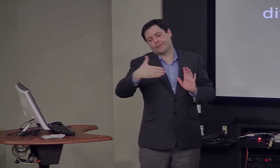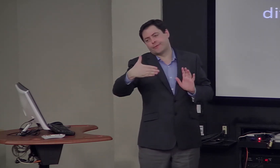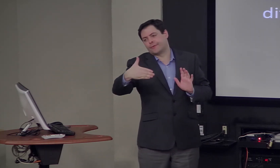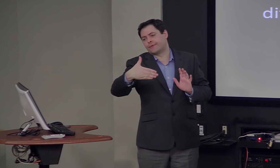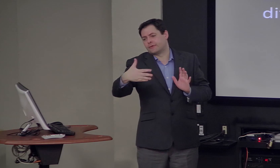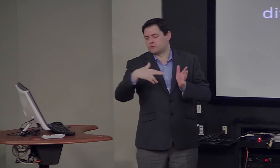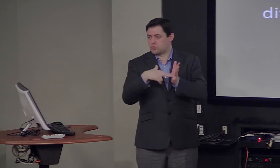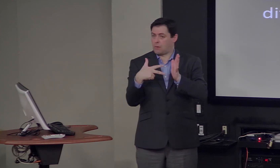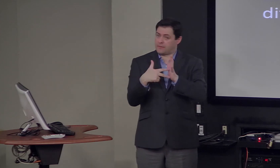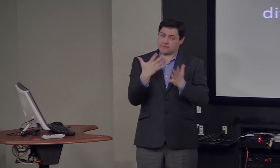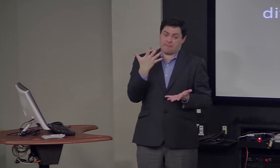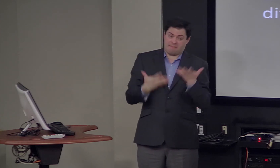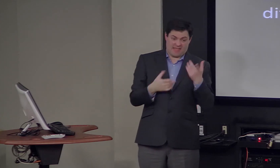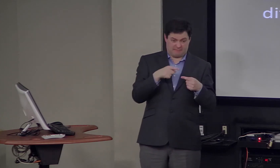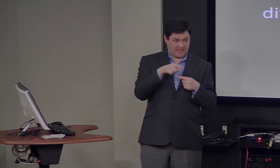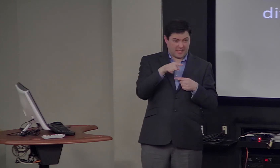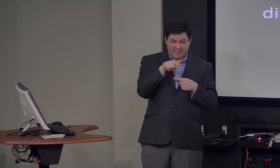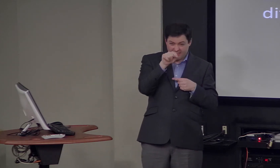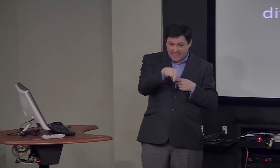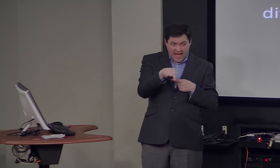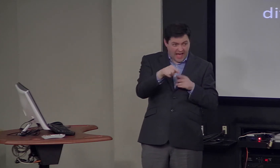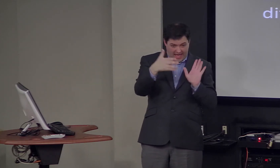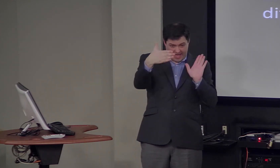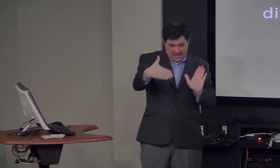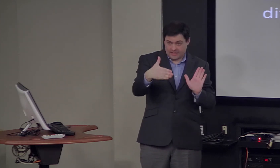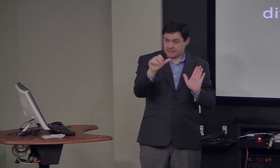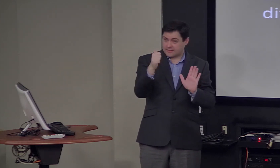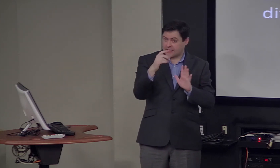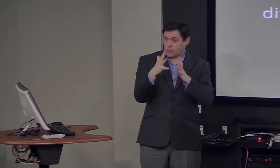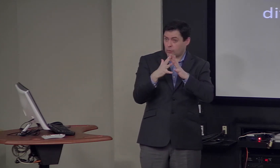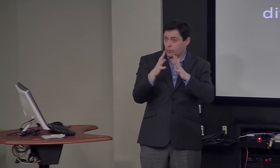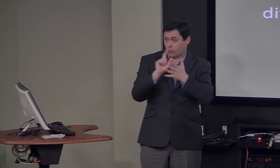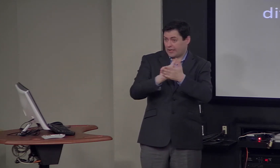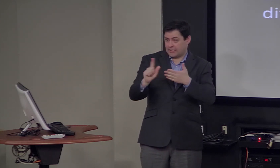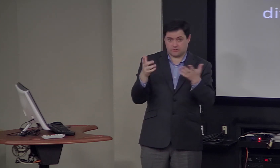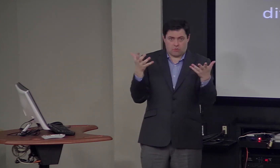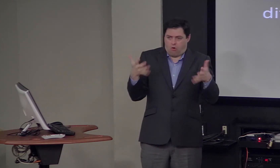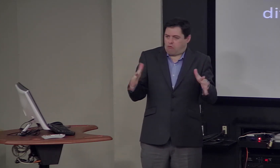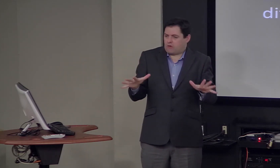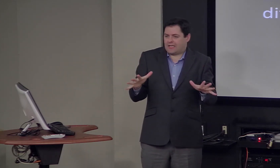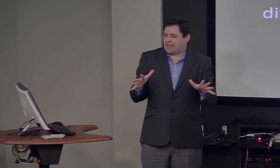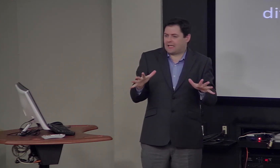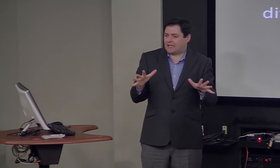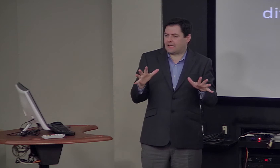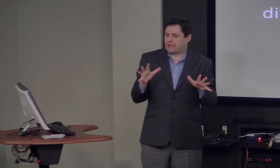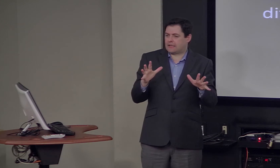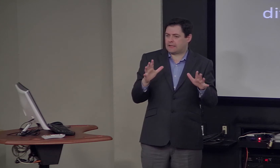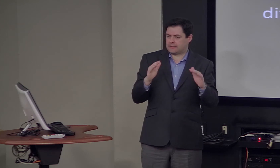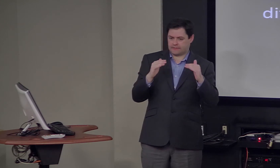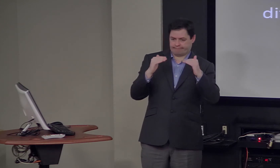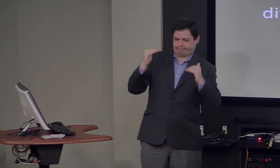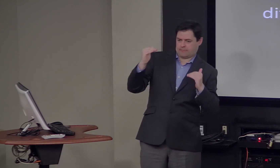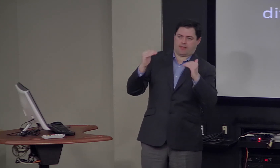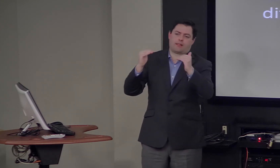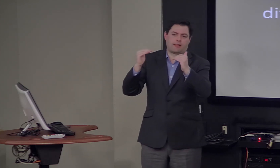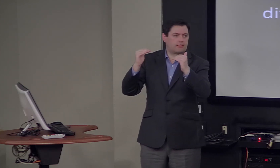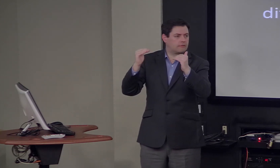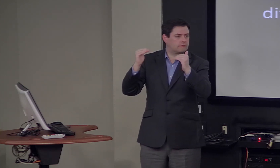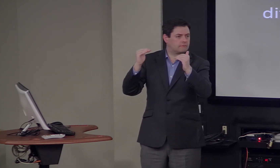so we really couldn't see the amount of impact that was made as a result of their learning. We tested 10 weeks into their learning, and